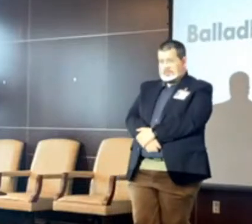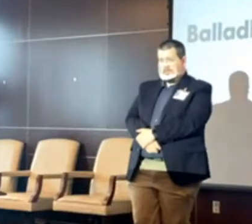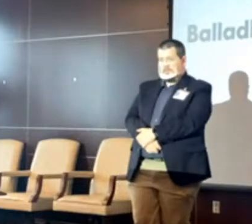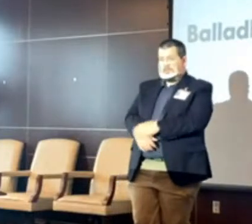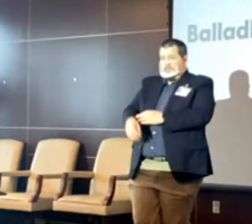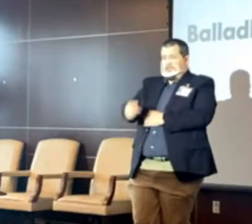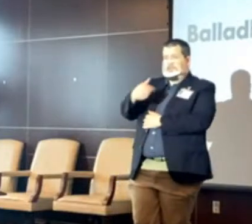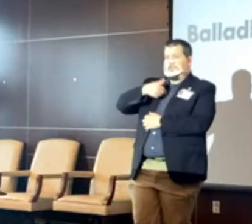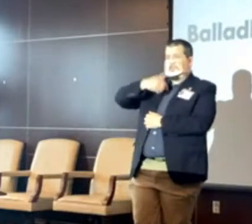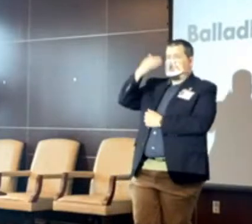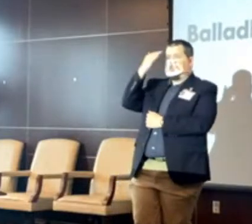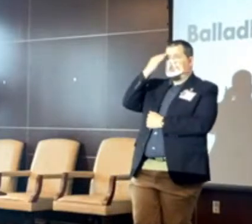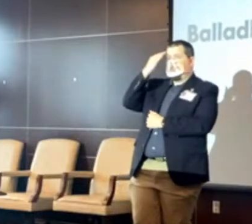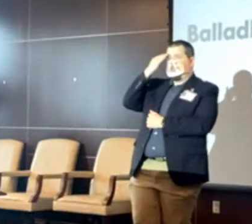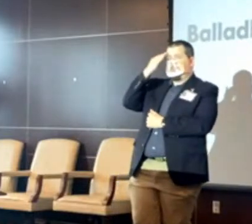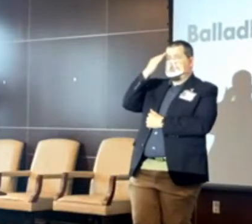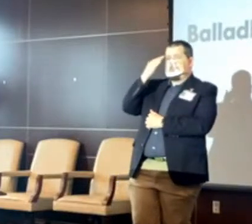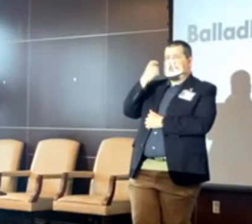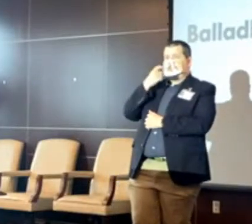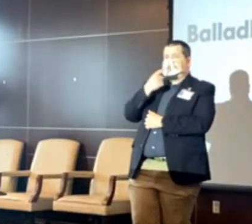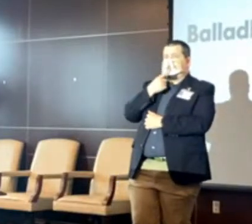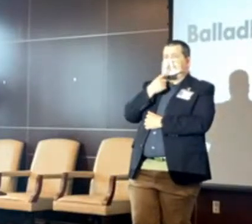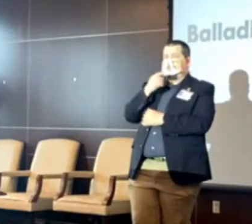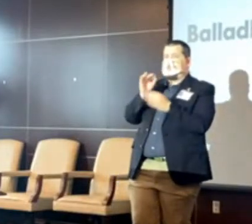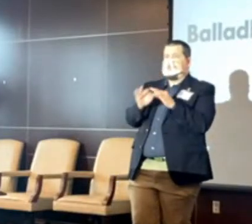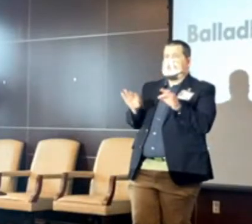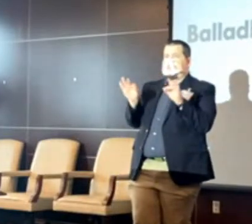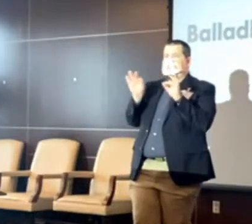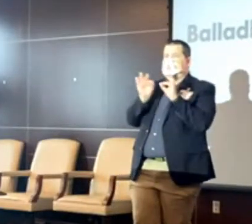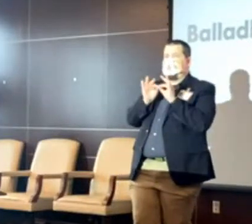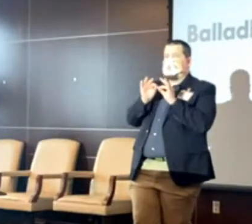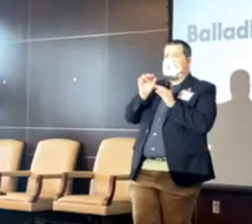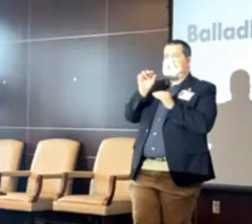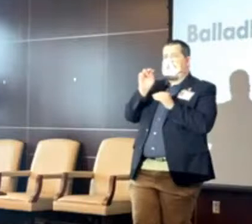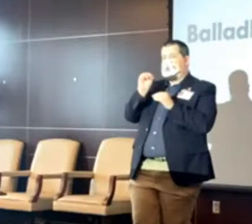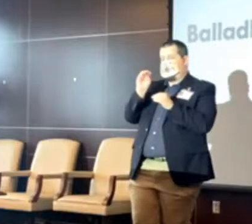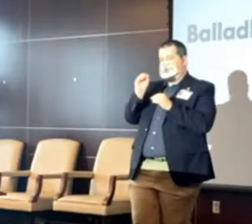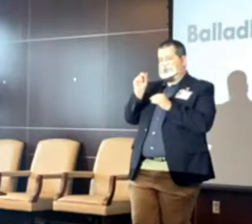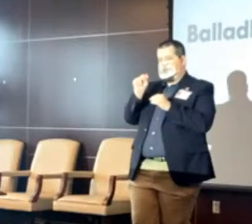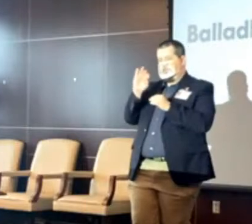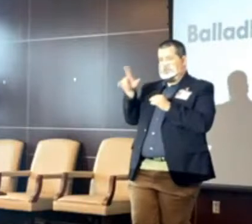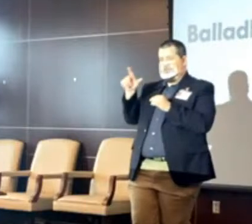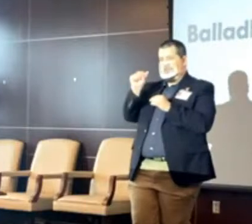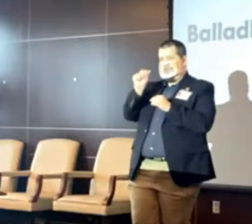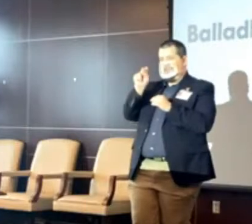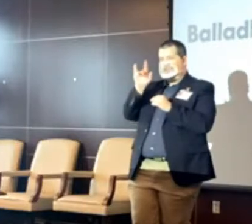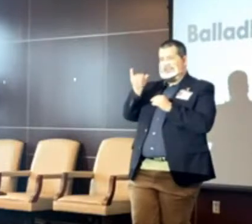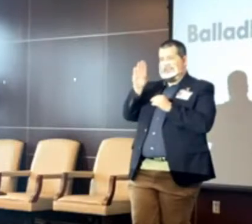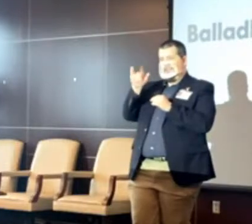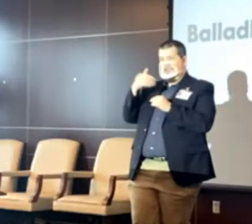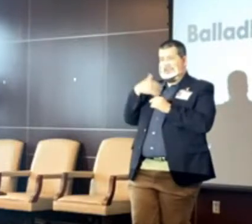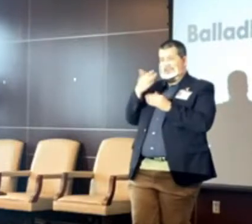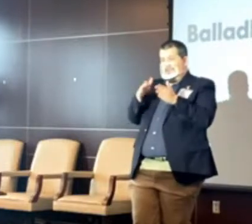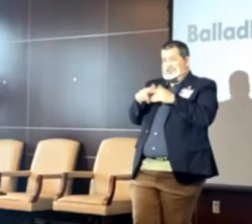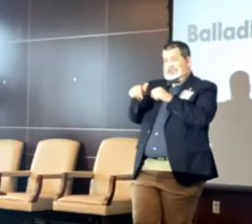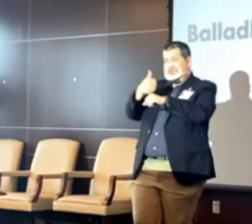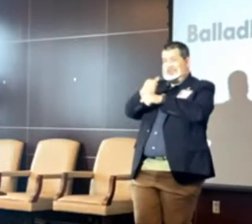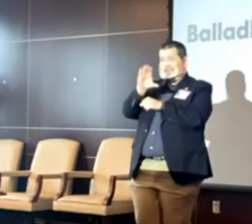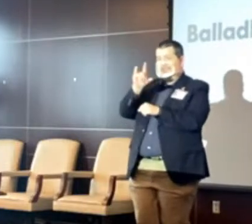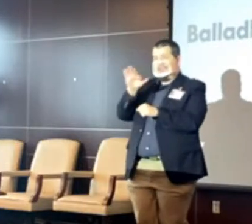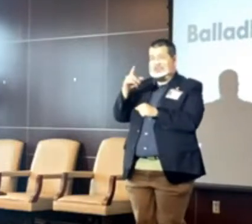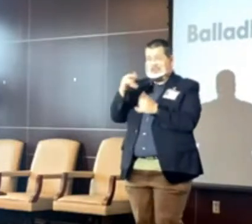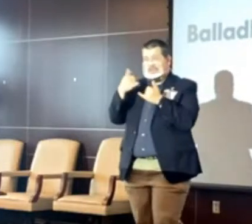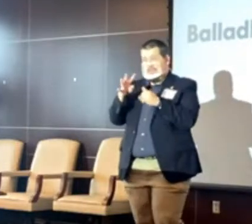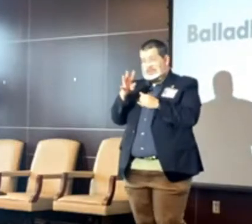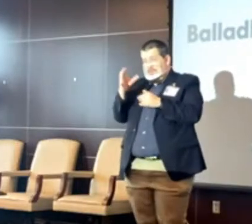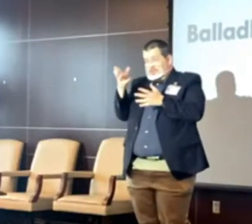So I know that you just mentioned how important the monoclonal antibodies are. Do you have any plans to set up clinics, and also are you guys still